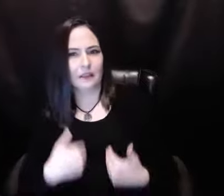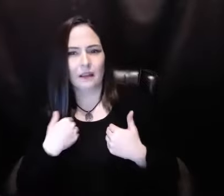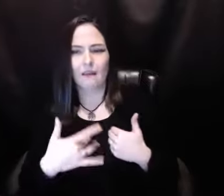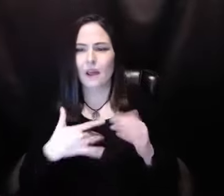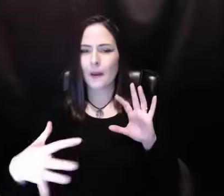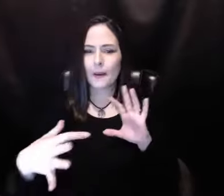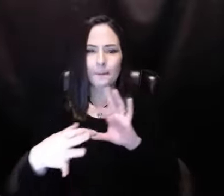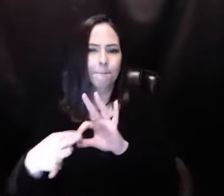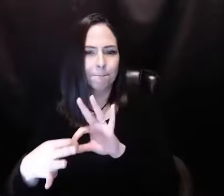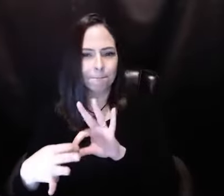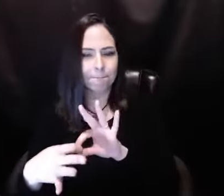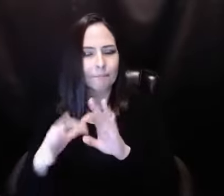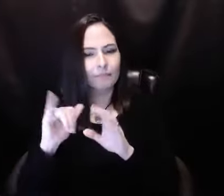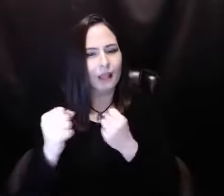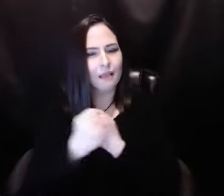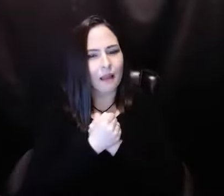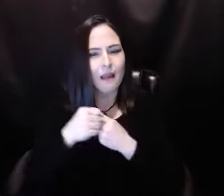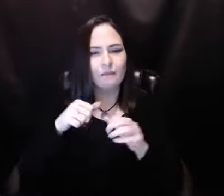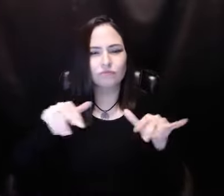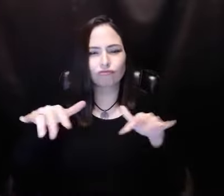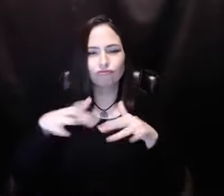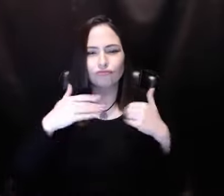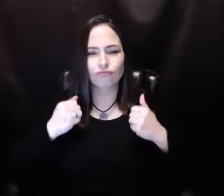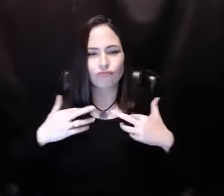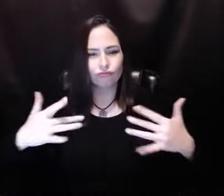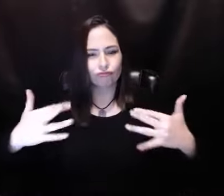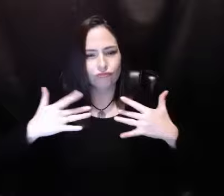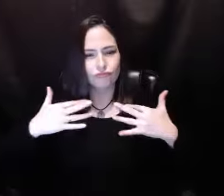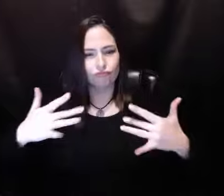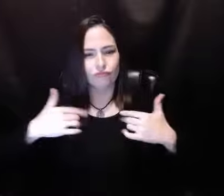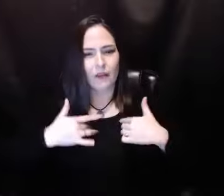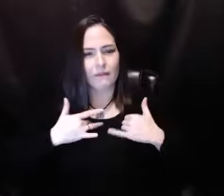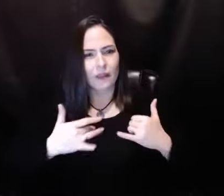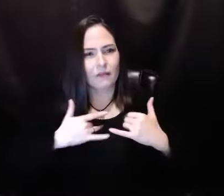I felt the bond. I felt the love that was in that room.